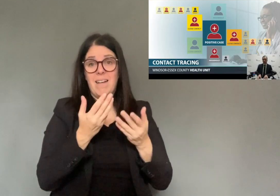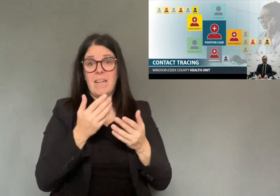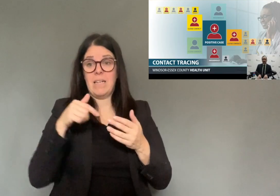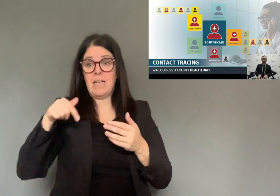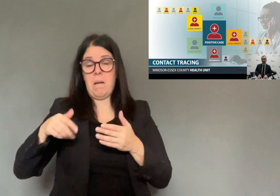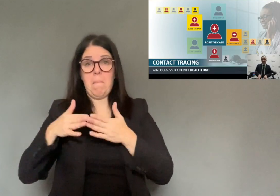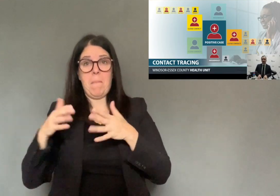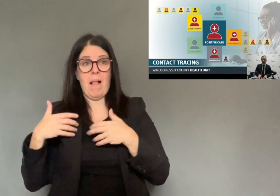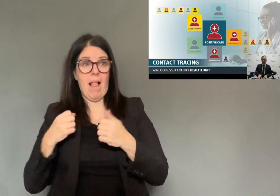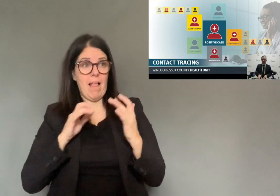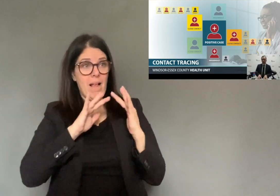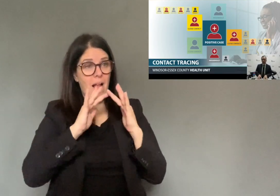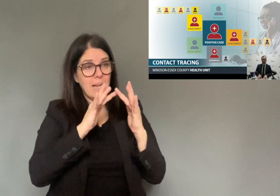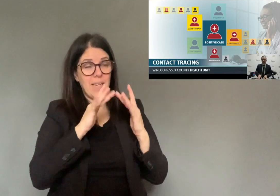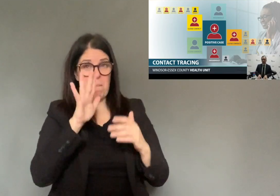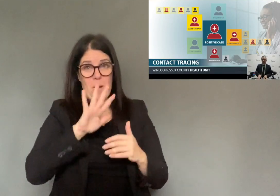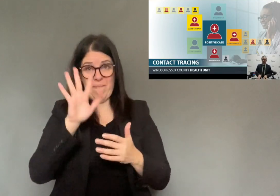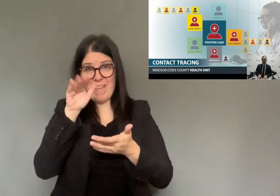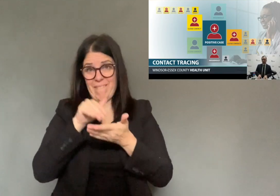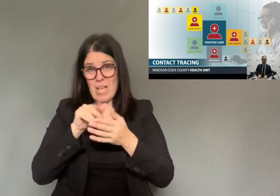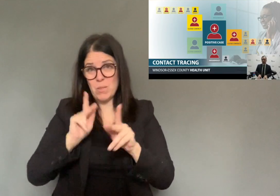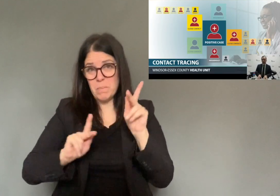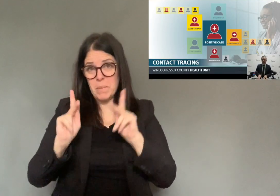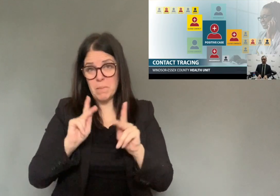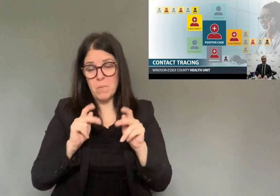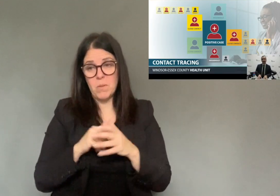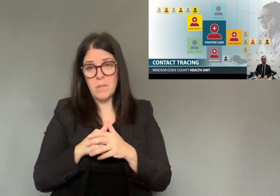Our team connects with all these close contacts to